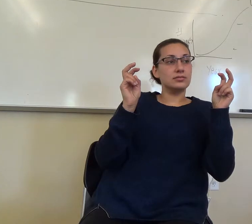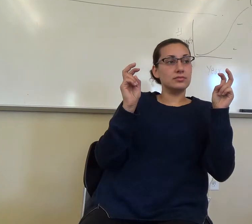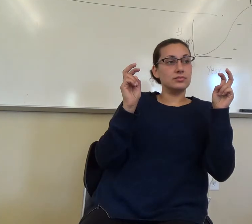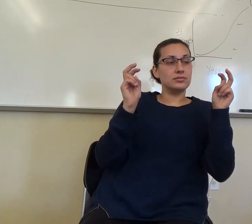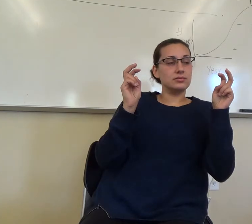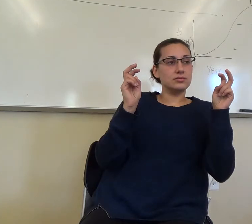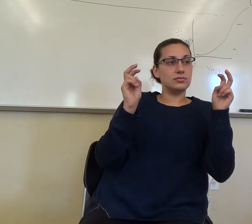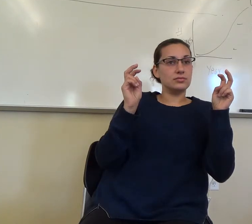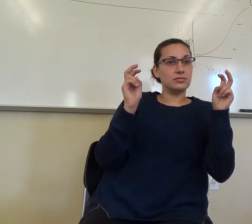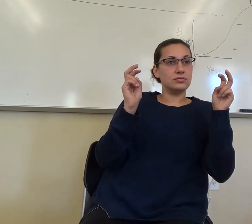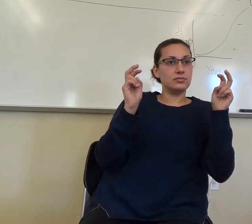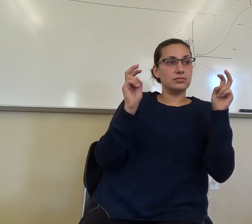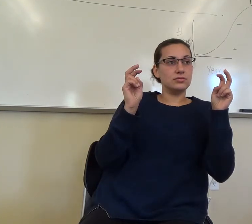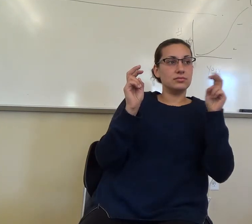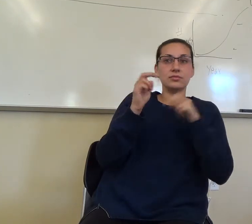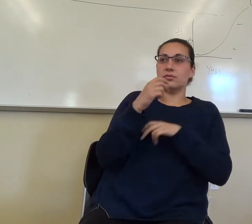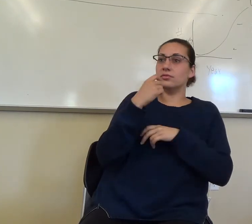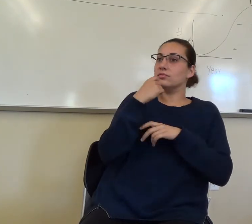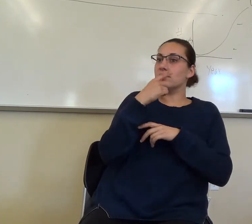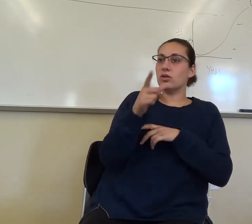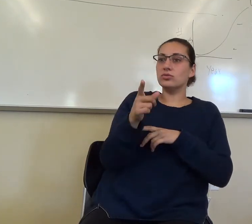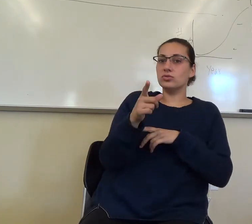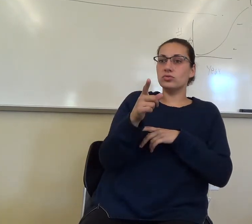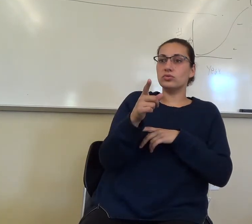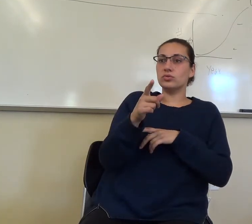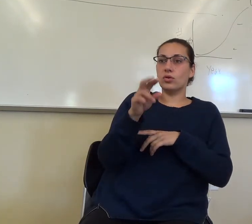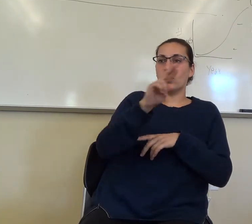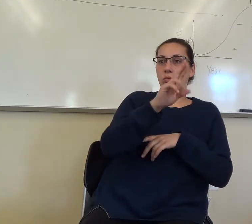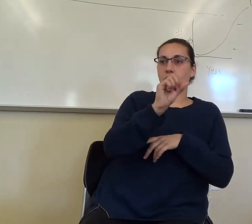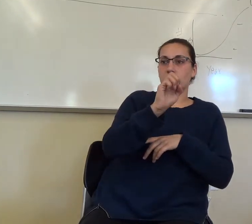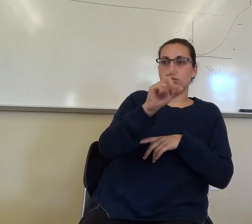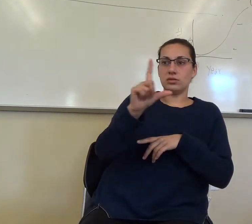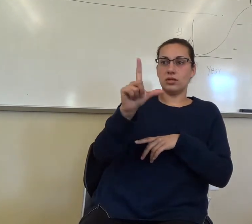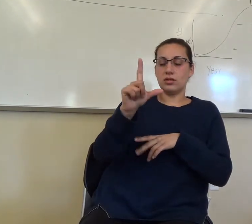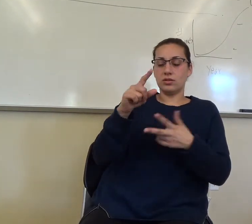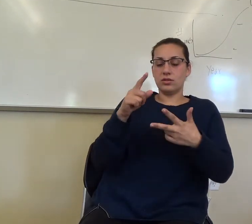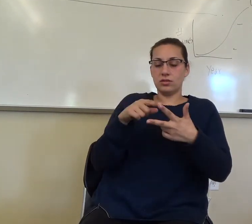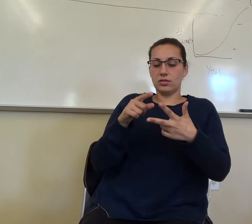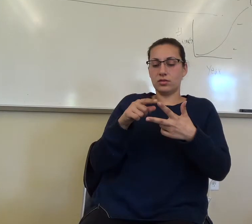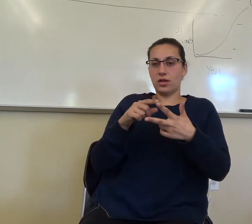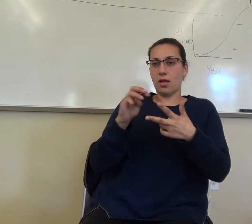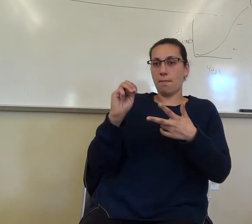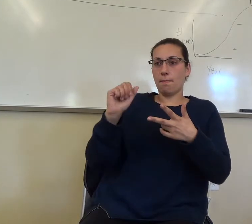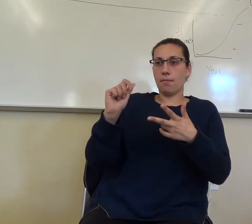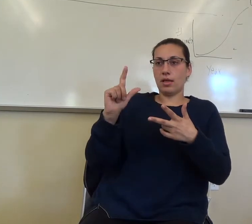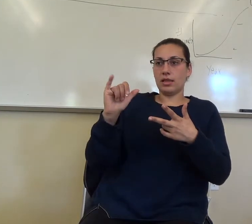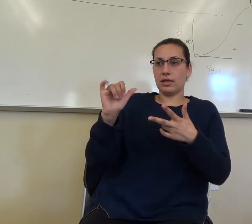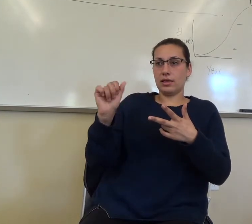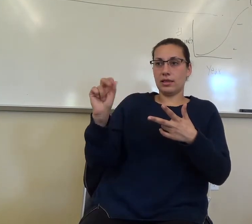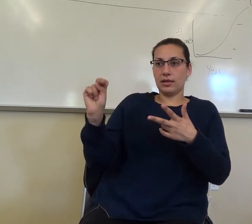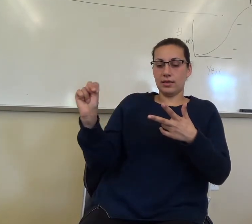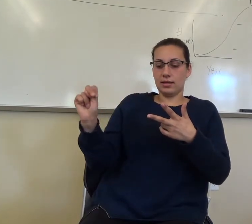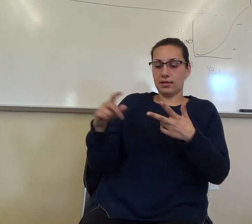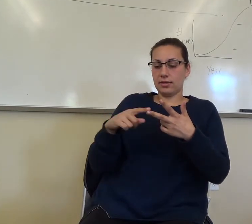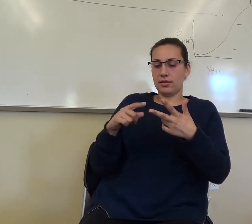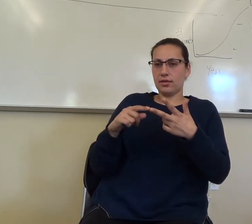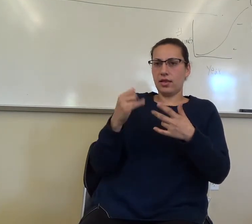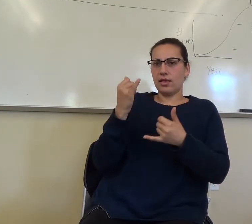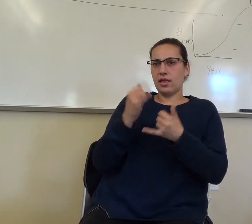This tells us the Russell viper, this is the Malayan pit viper. Then, yeah, what is that last sentence? It has to be